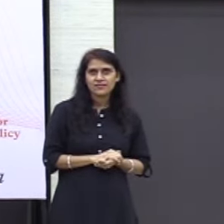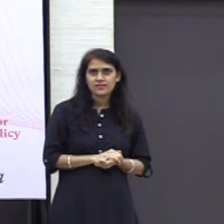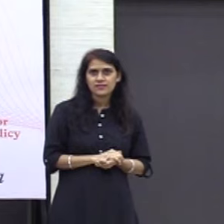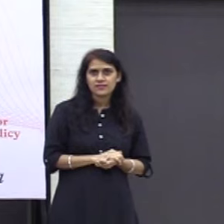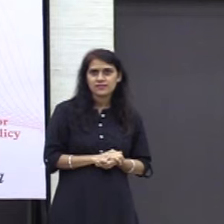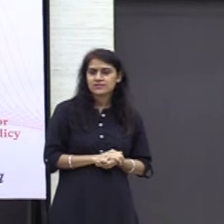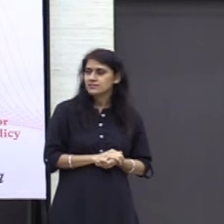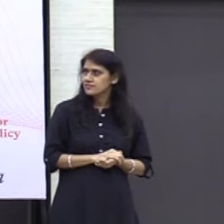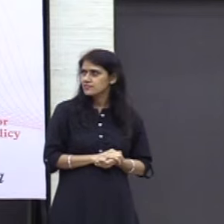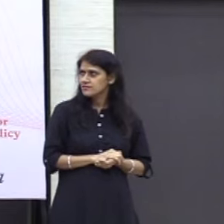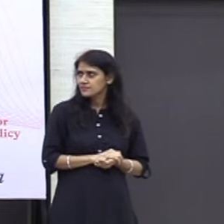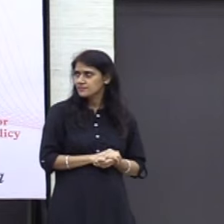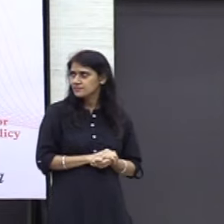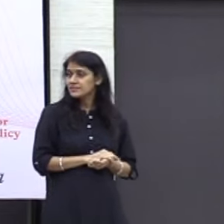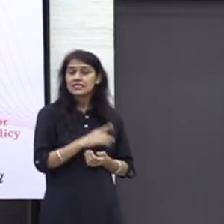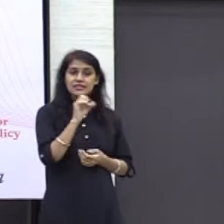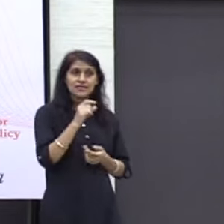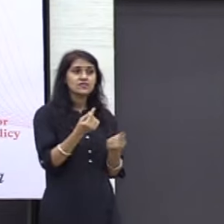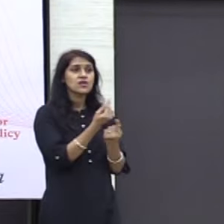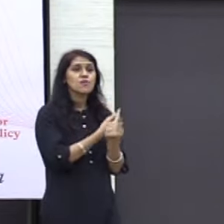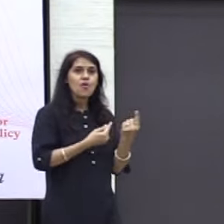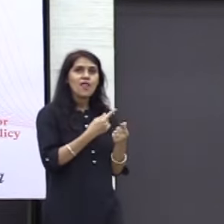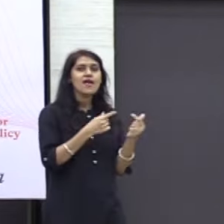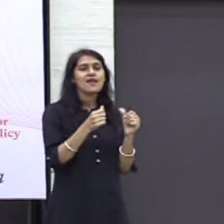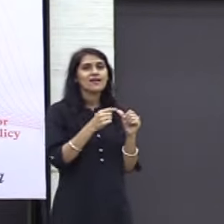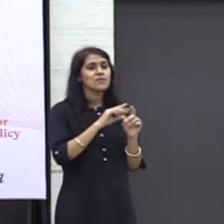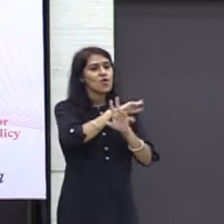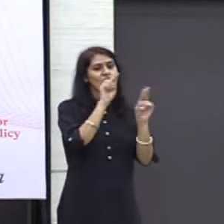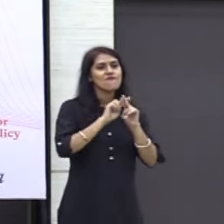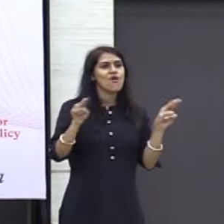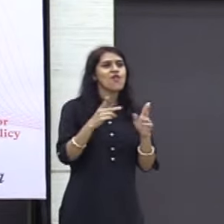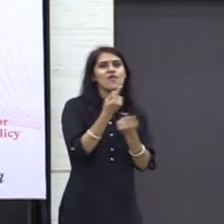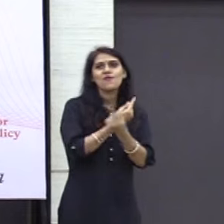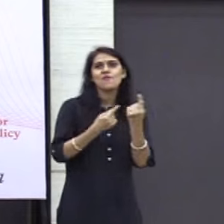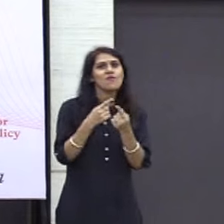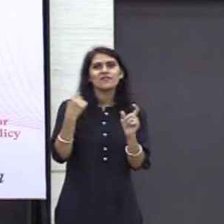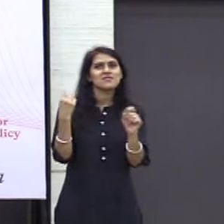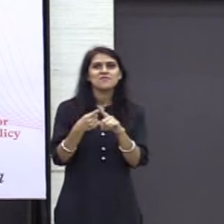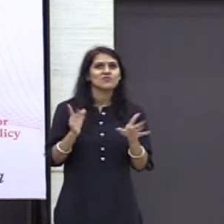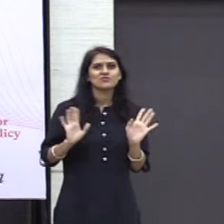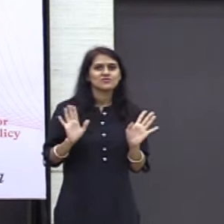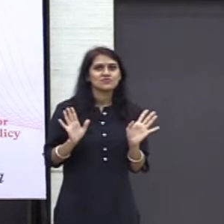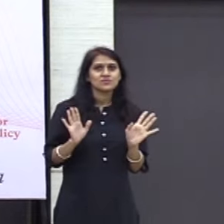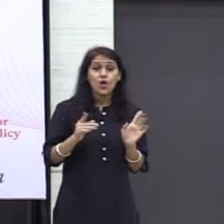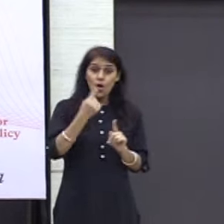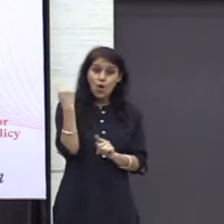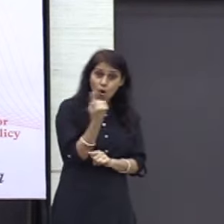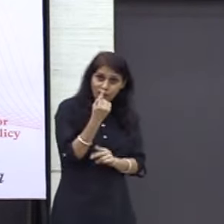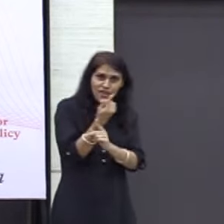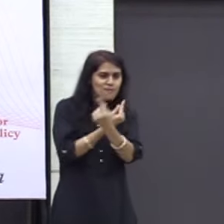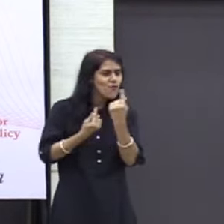course, there is this political aspect, but it's not all political. It's not all political. It's not only